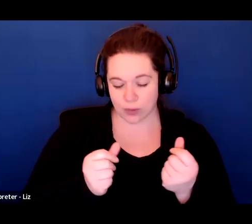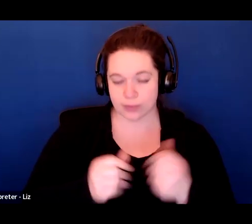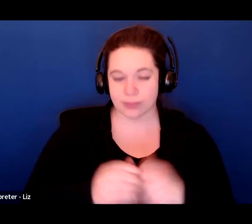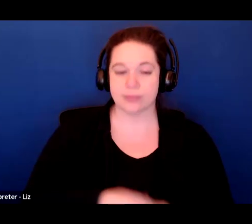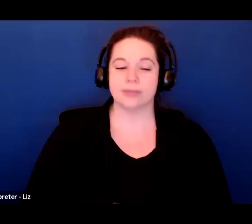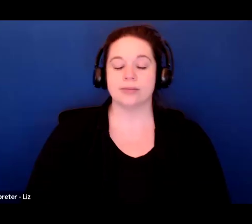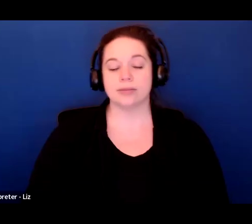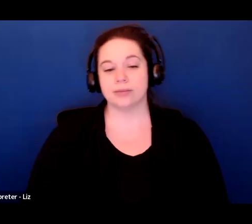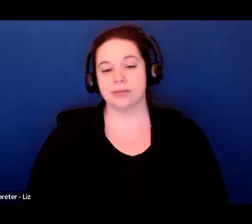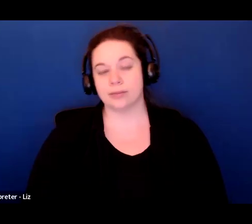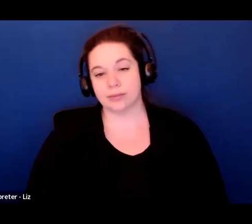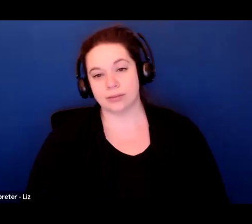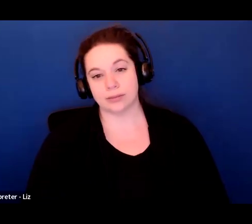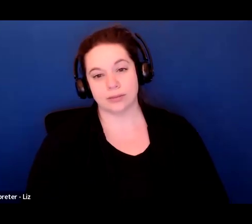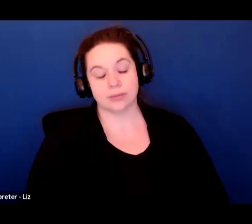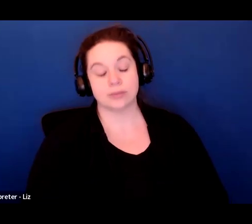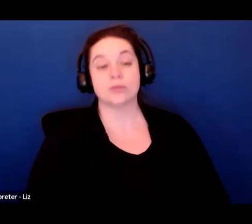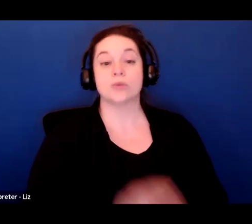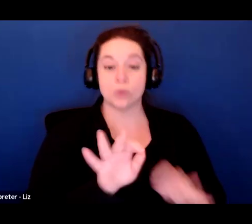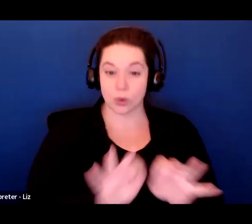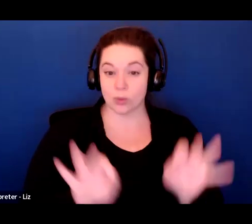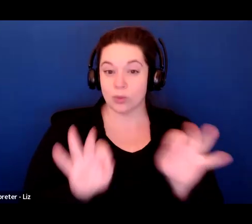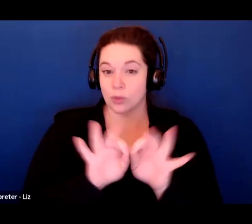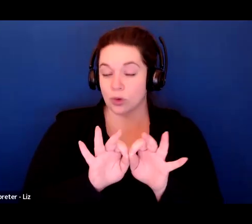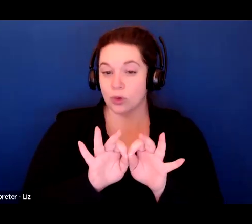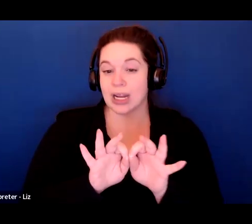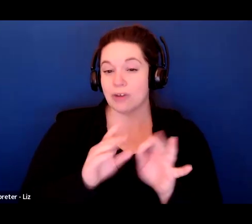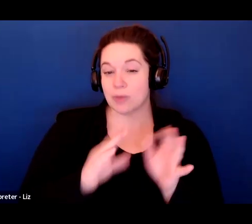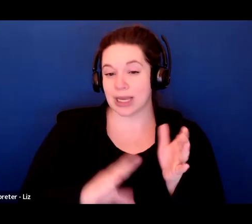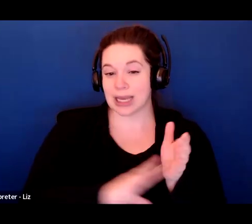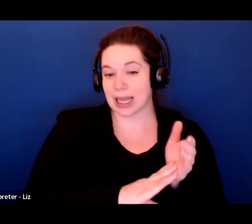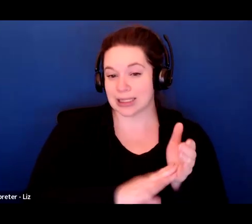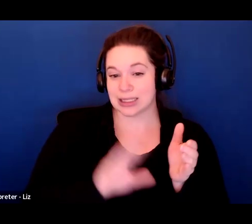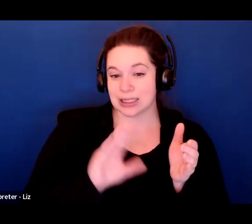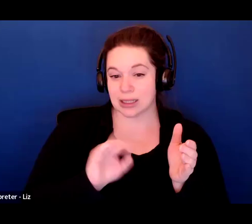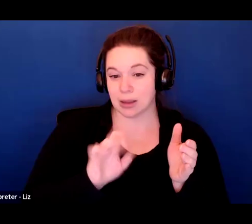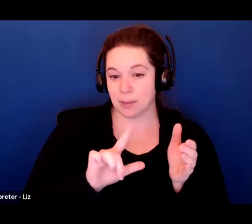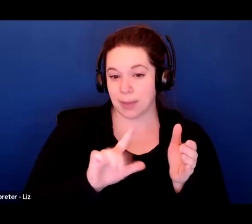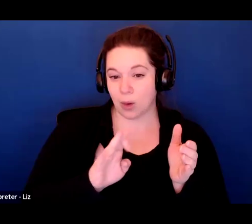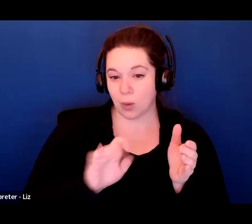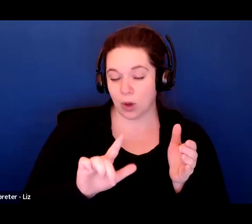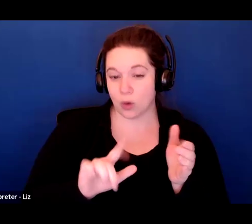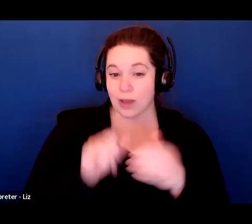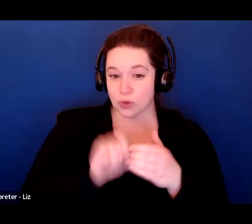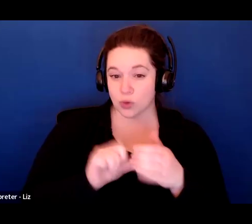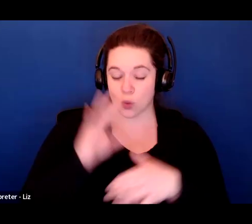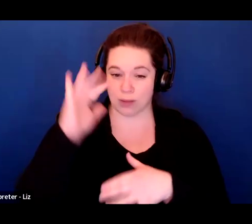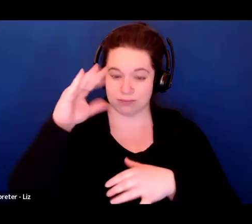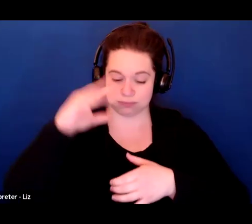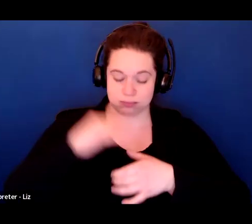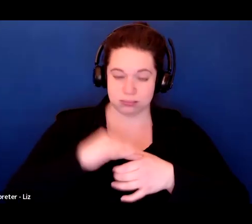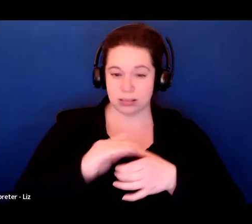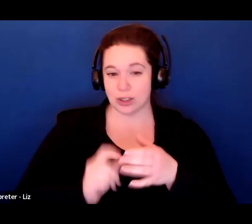that's very important is you have to put the suppository against the bowel wall. If you have stool in your lower bowel and you just push